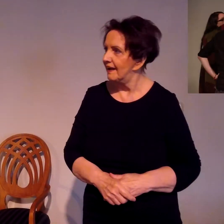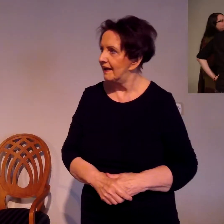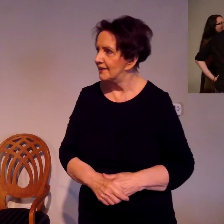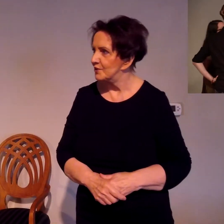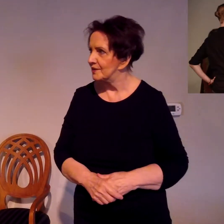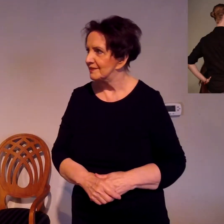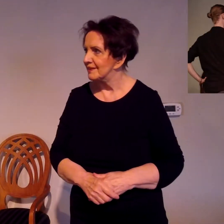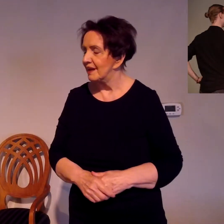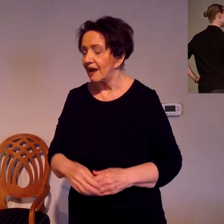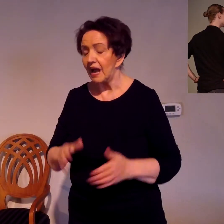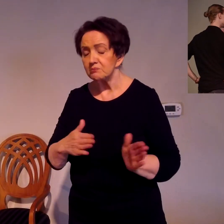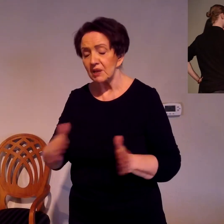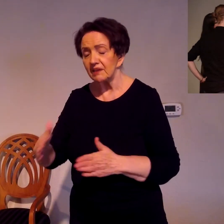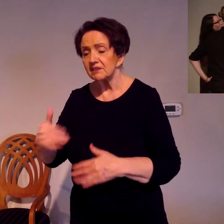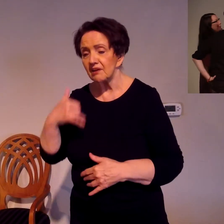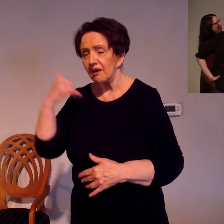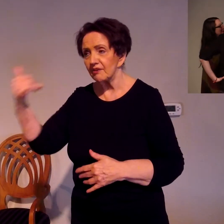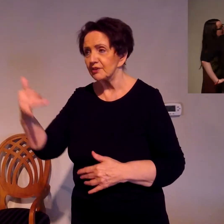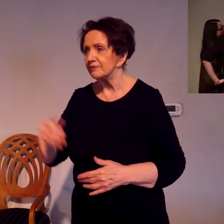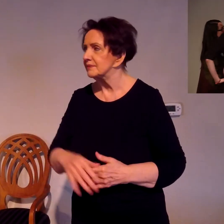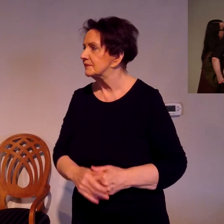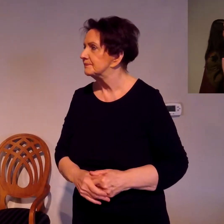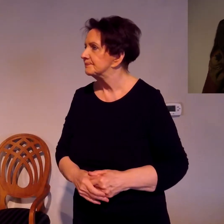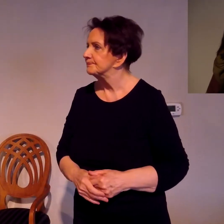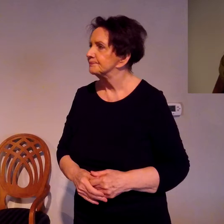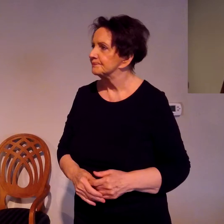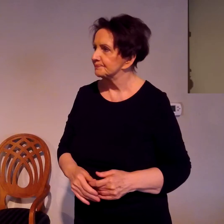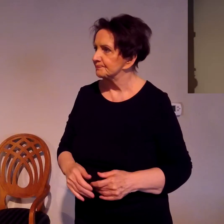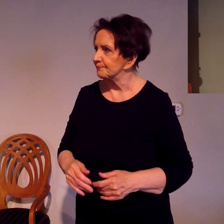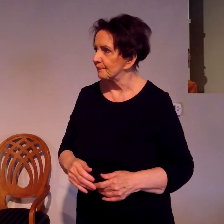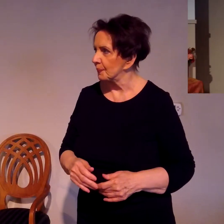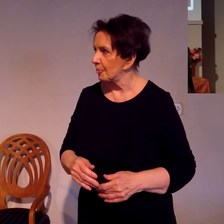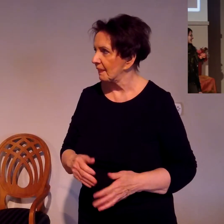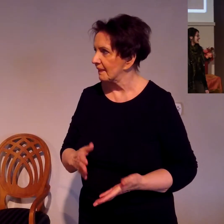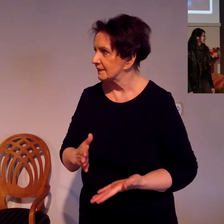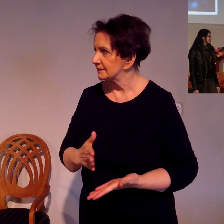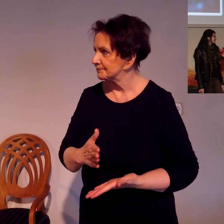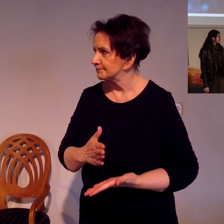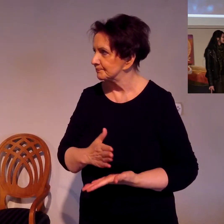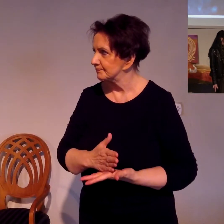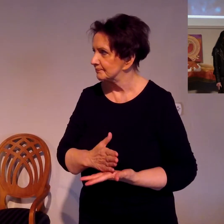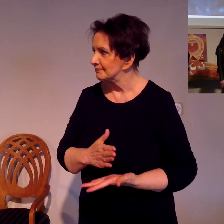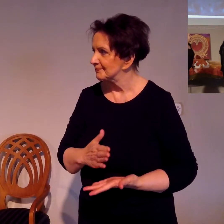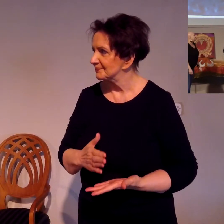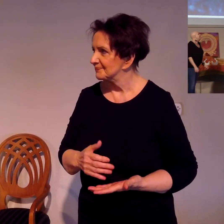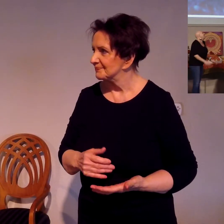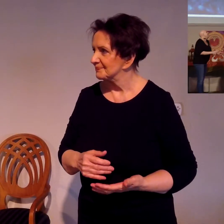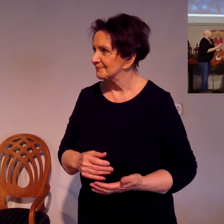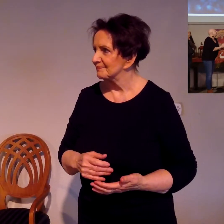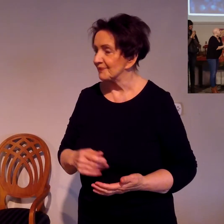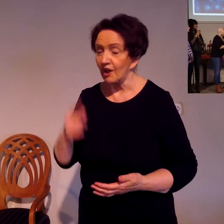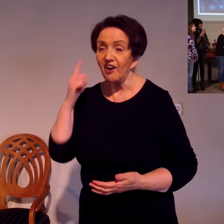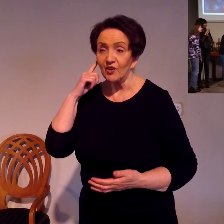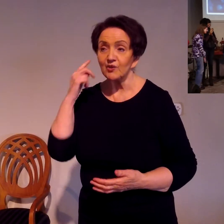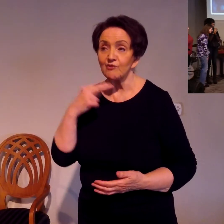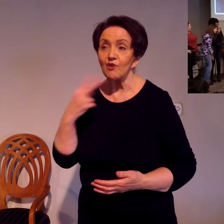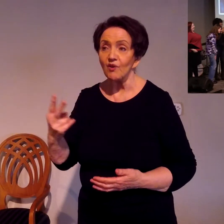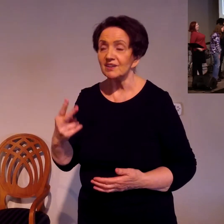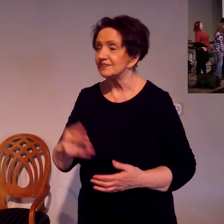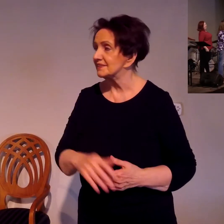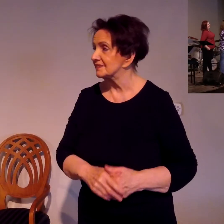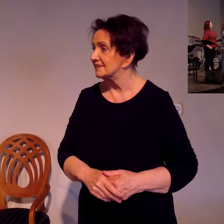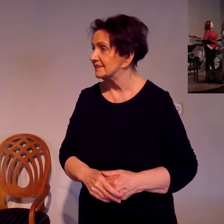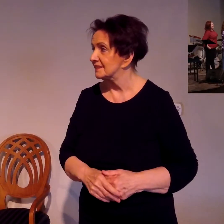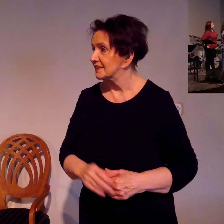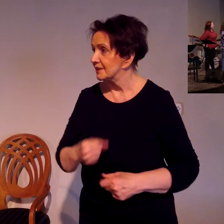Okay, stop. So do you know what she said? I heard her. You heard her, right? Could you make any